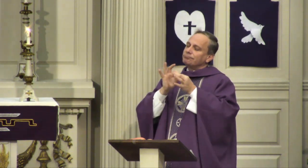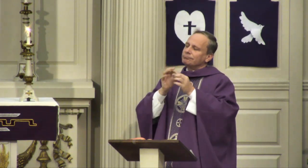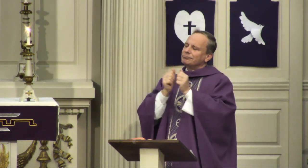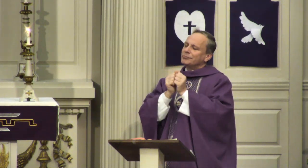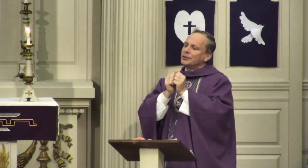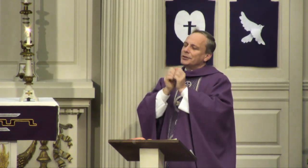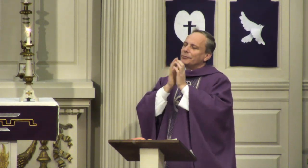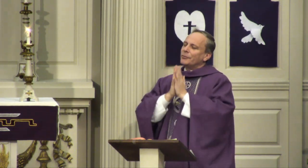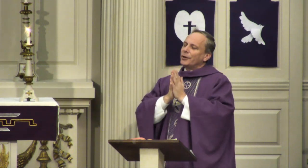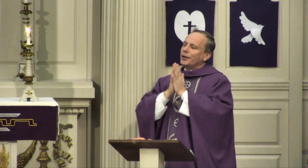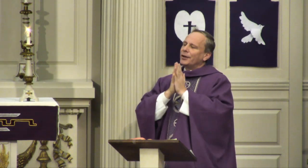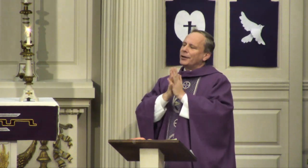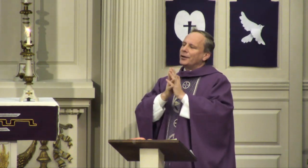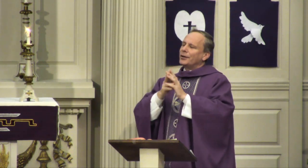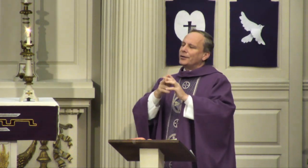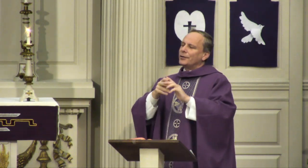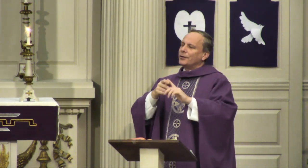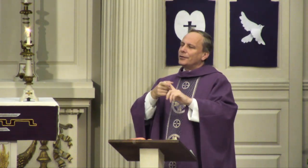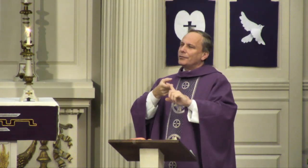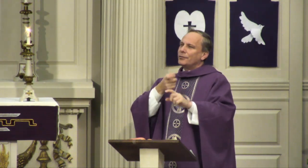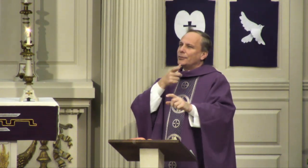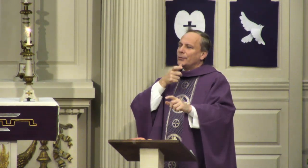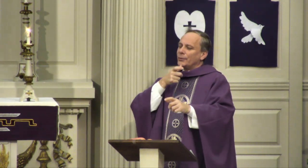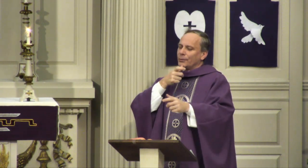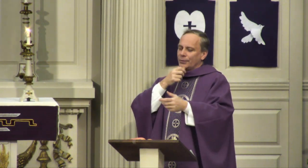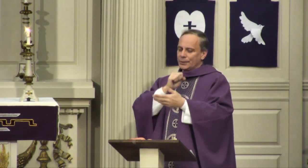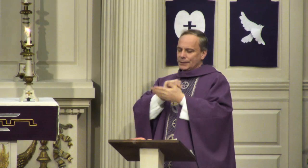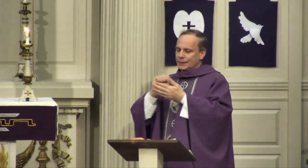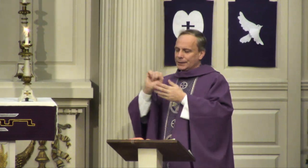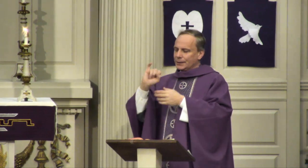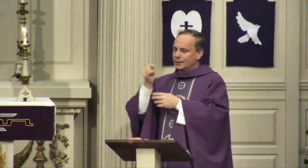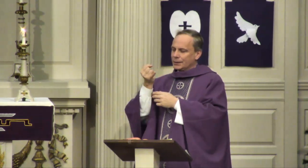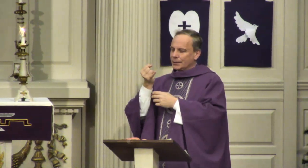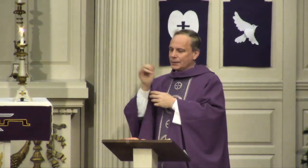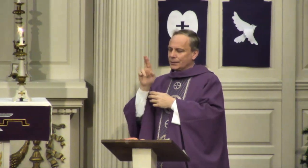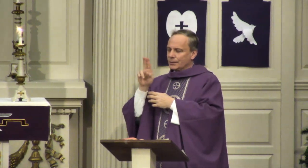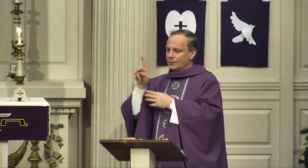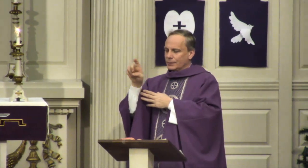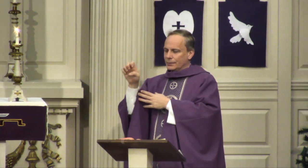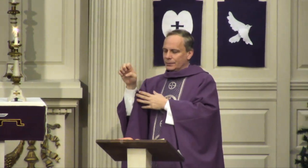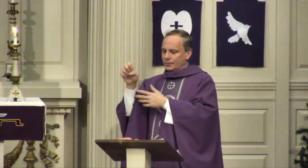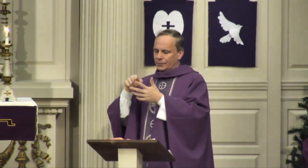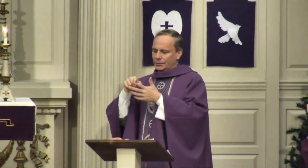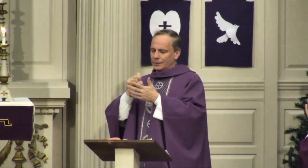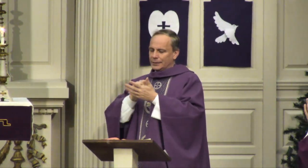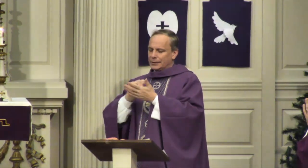weakness and unite our prayers to the prayers of St. Jude,